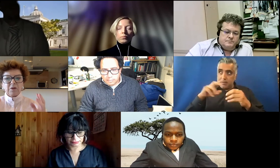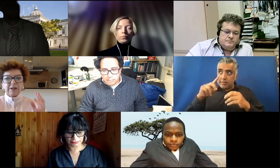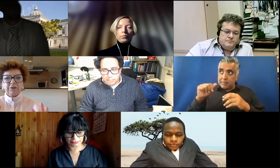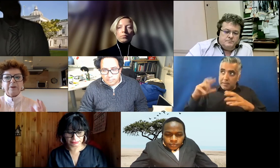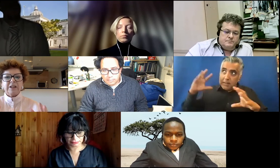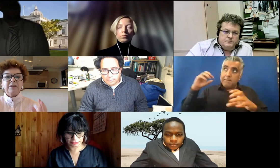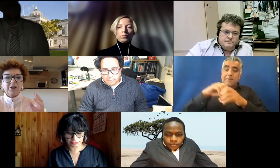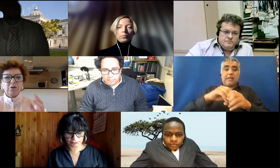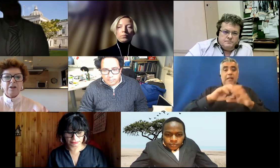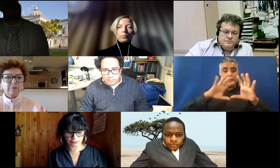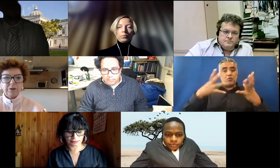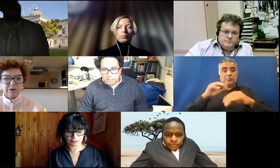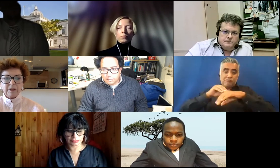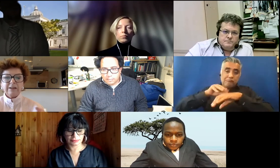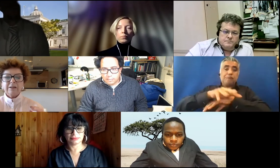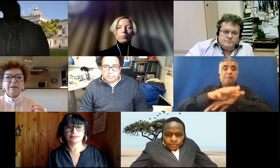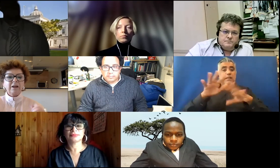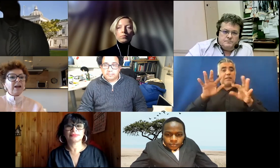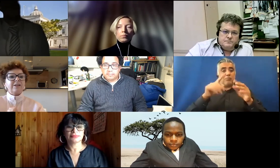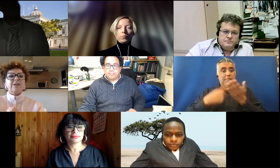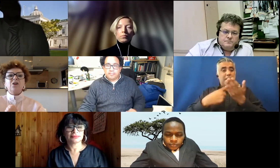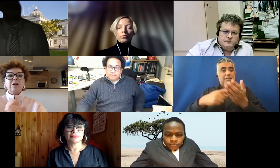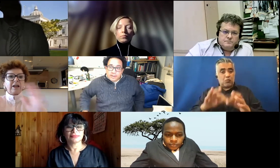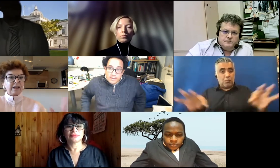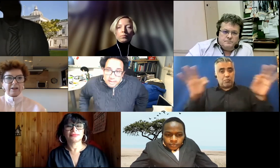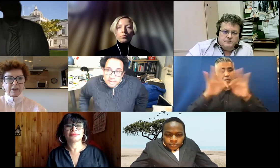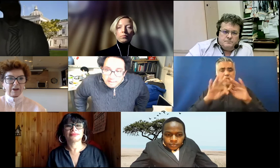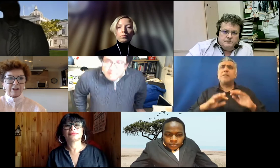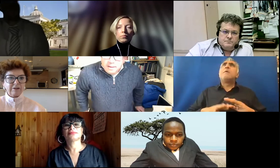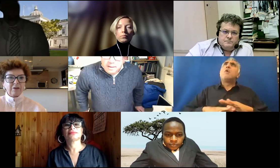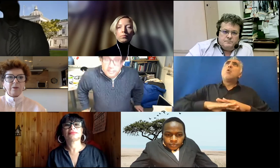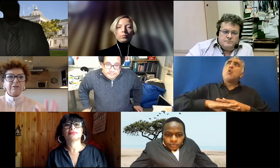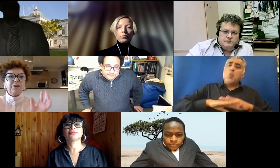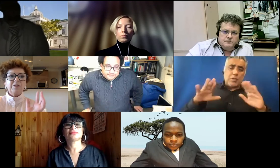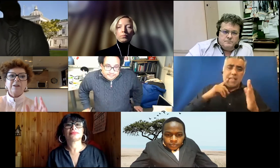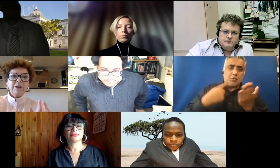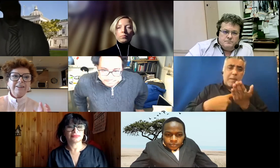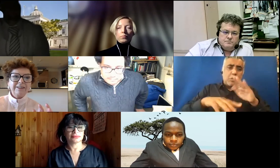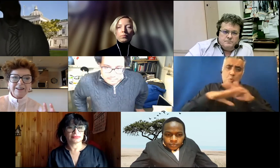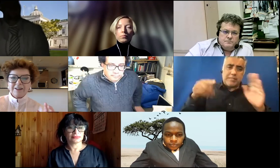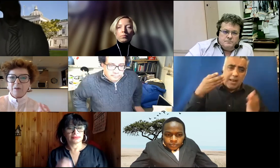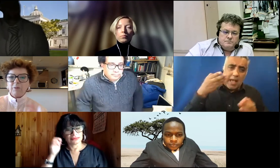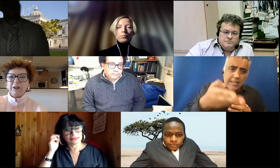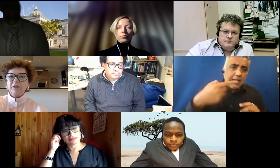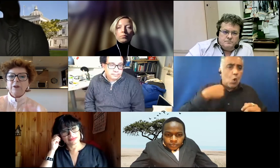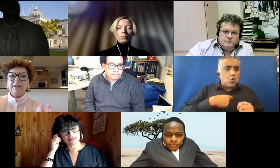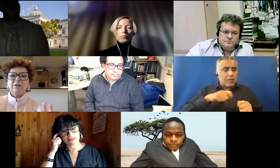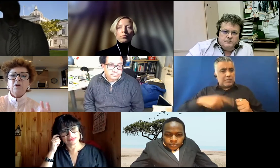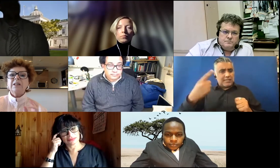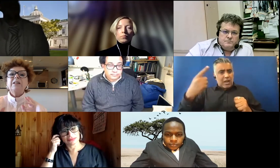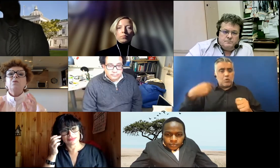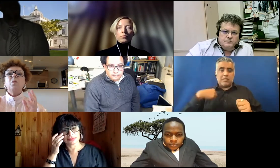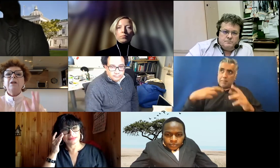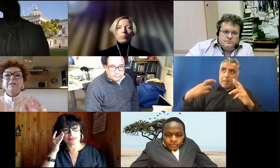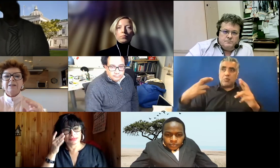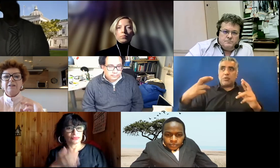of those influencing this hugely important debate. It's not in there now. We have to do something. And so I'm hoping everyone here knows